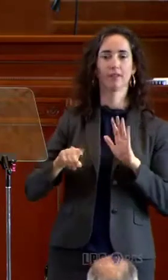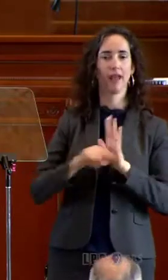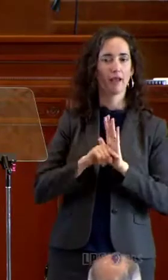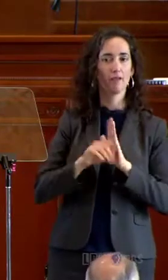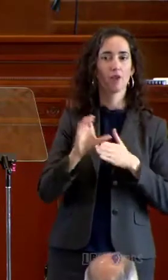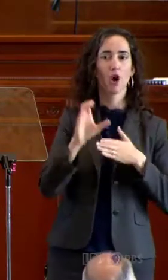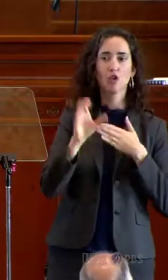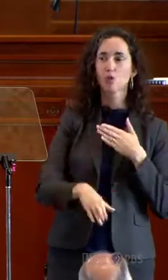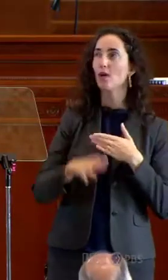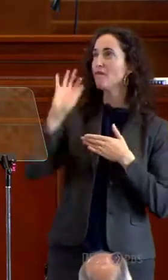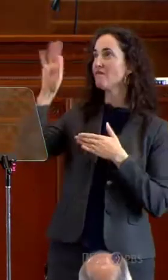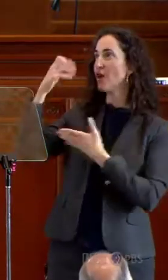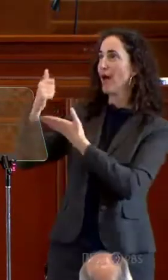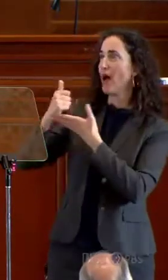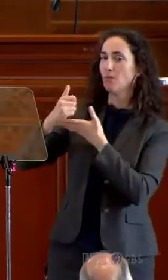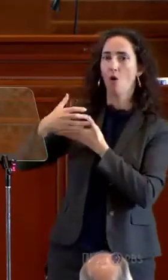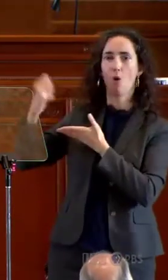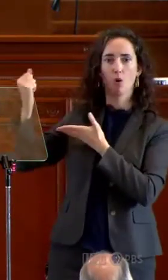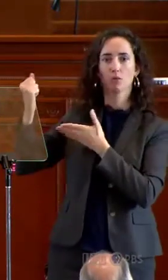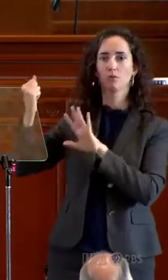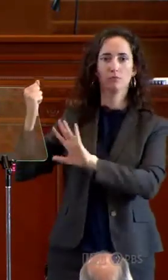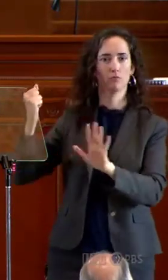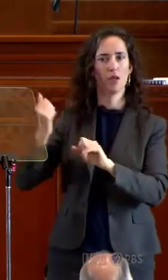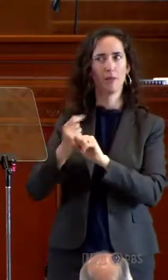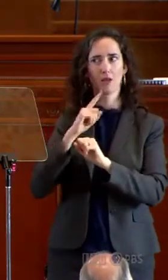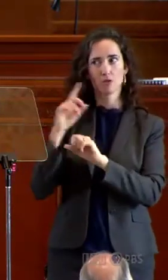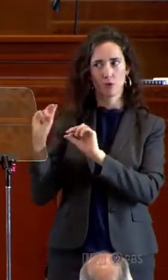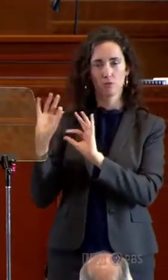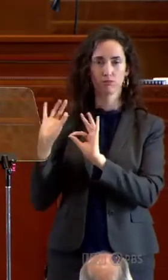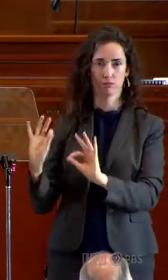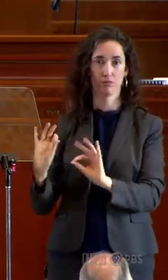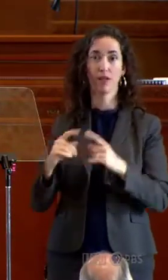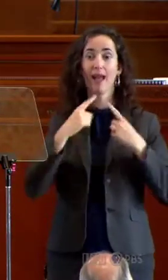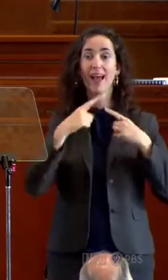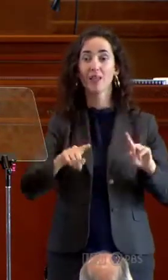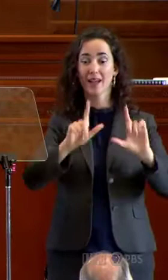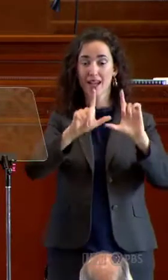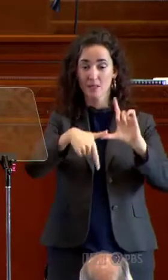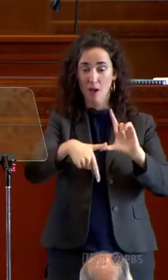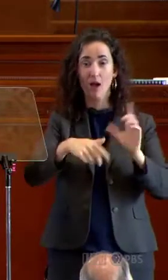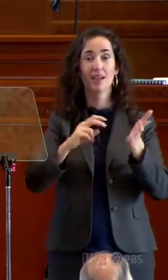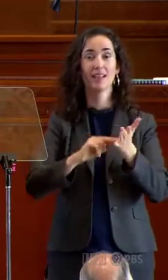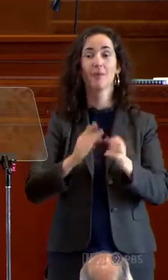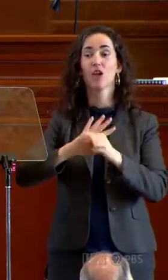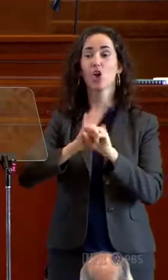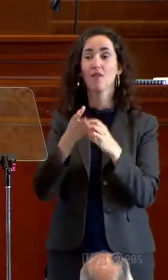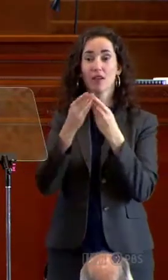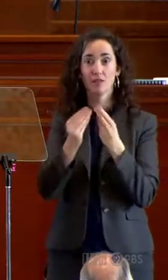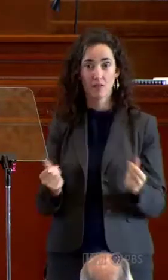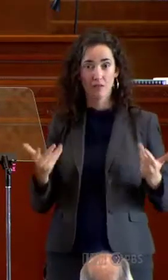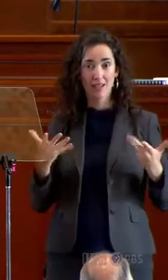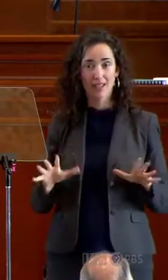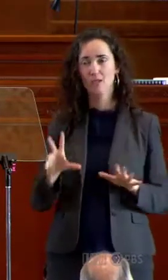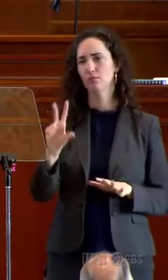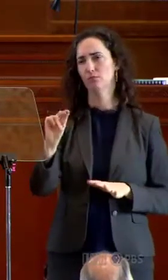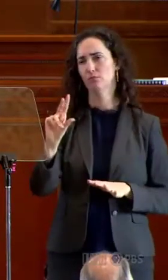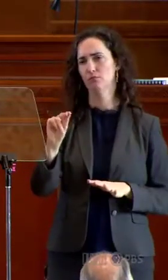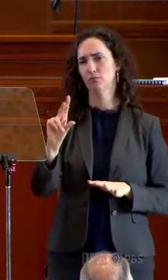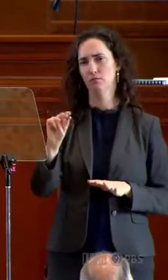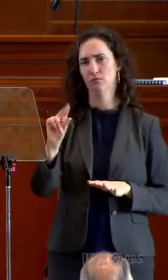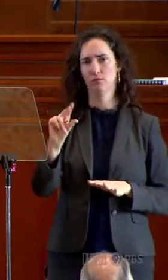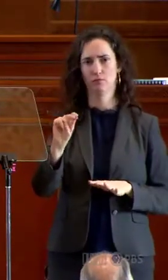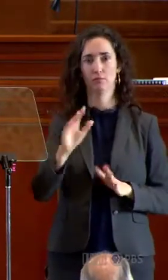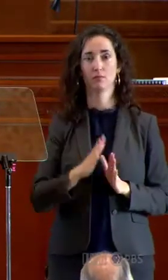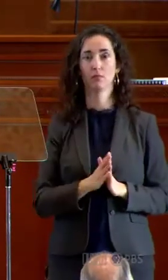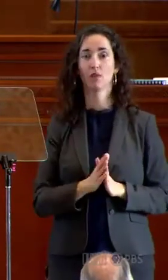proclamation. And just because the proclamation is expiring, it doesn't mean that COVID is over. And if the